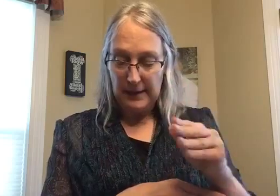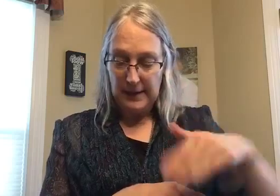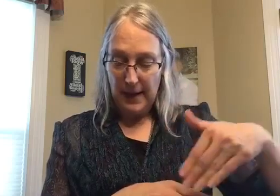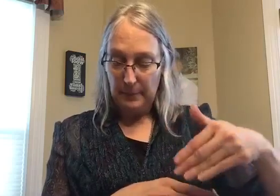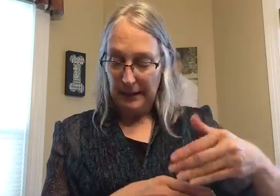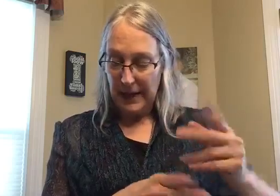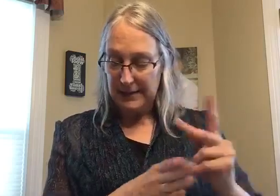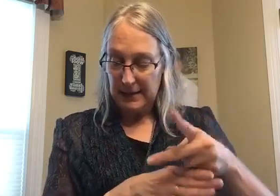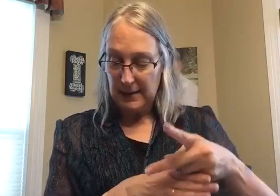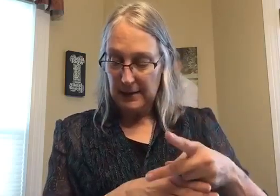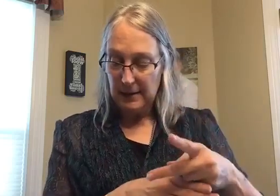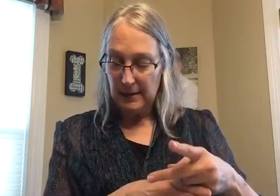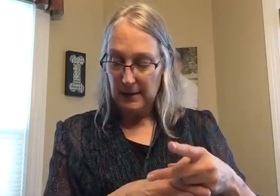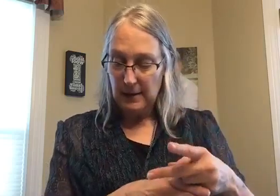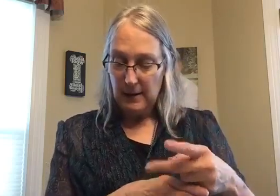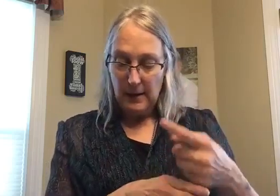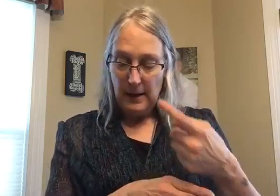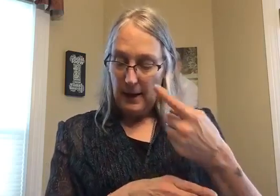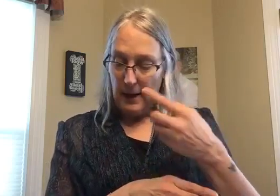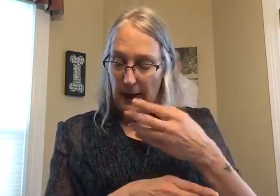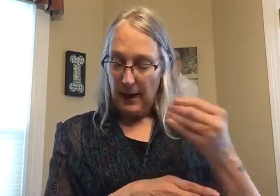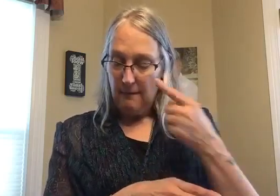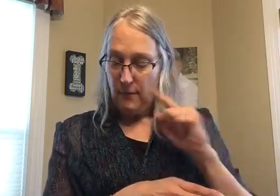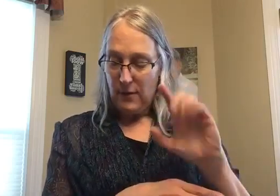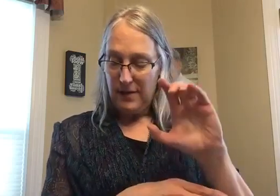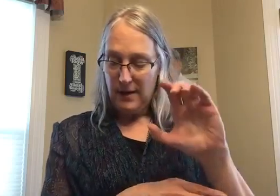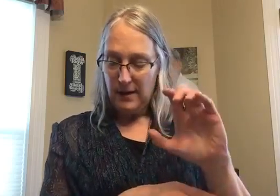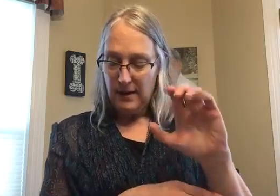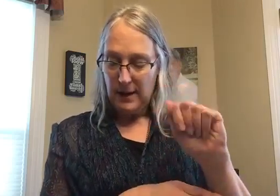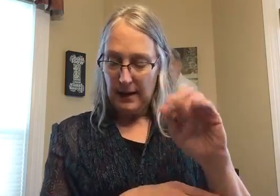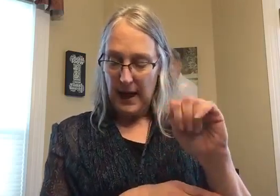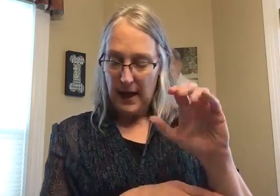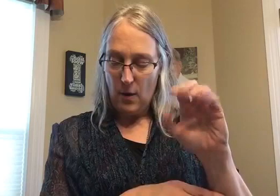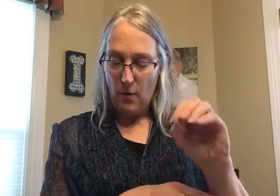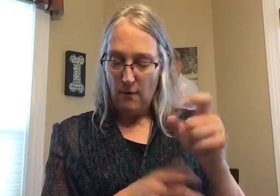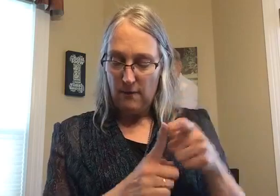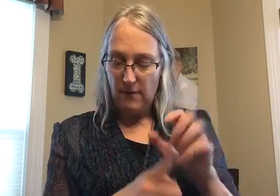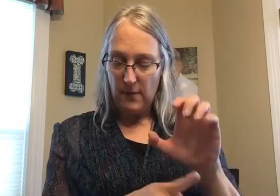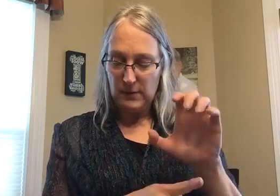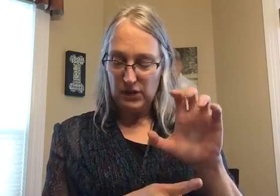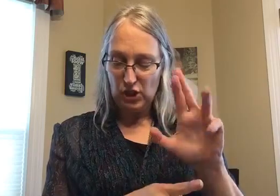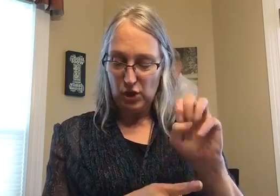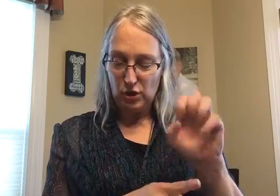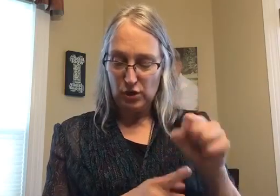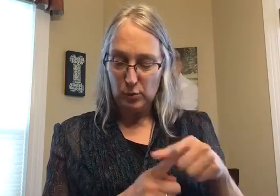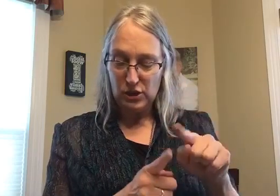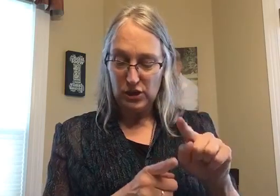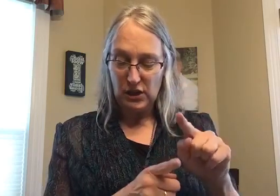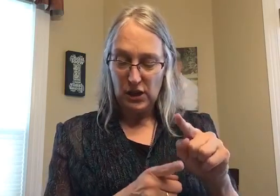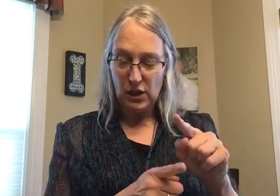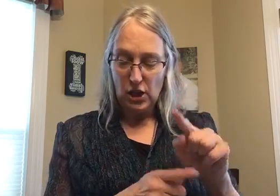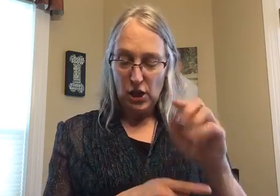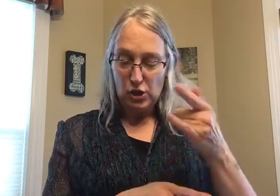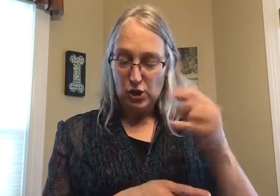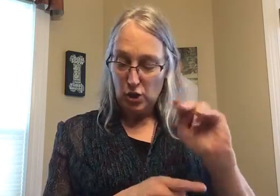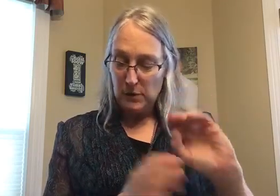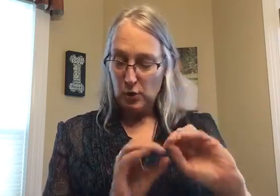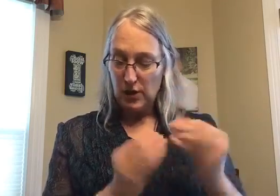not planted, and for the cacao from CIRS, which is a German